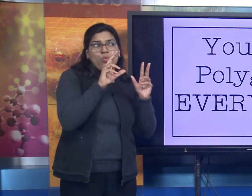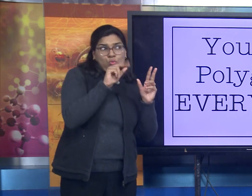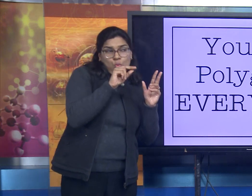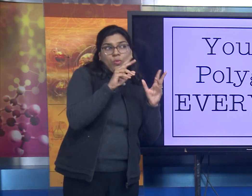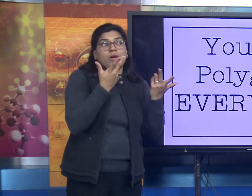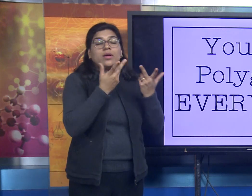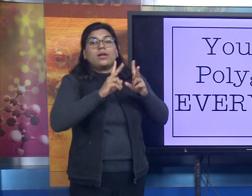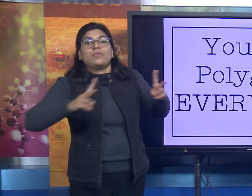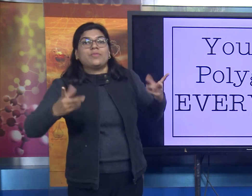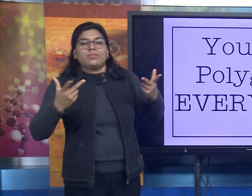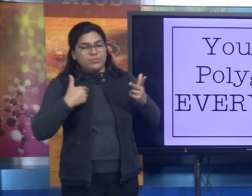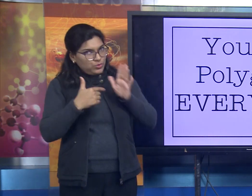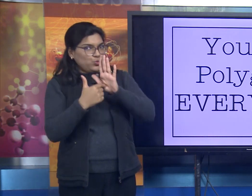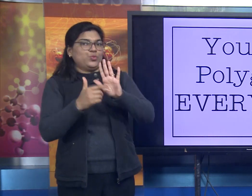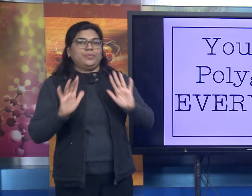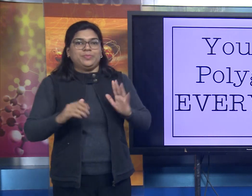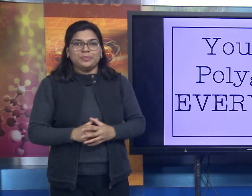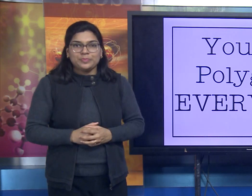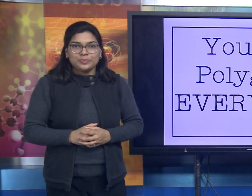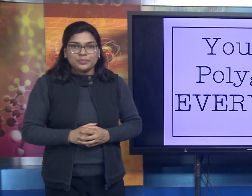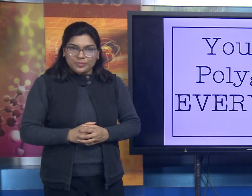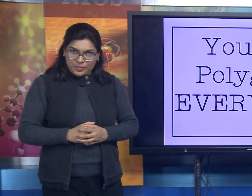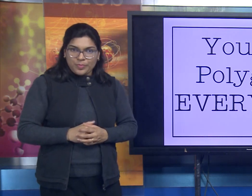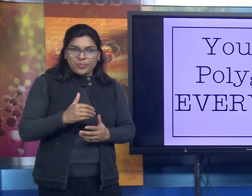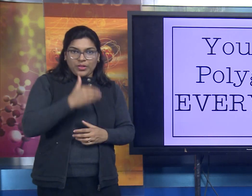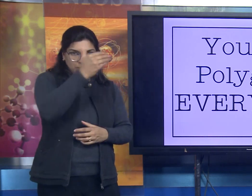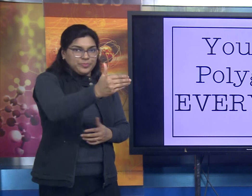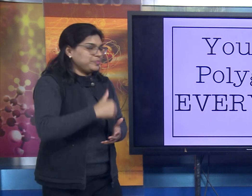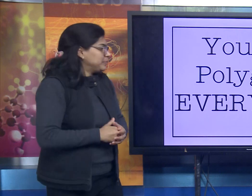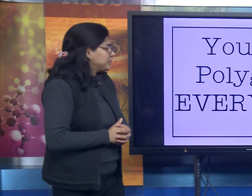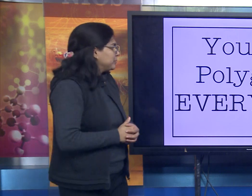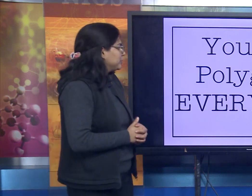You all can analyze whether you see or not. Let us see.